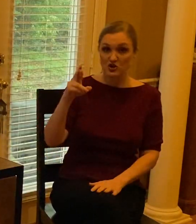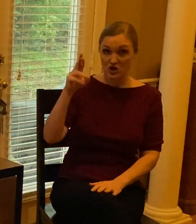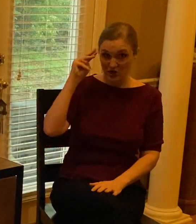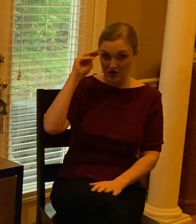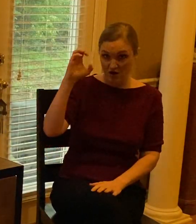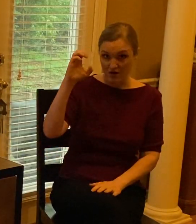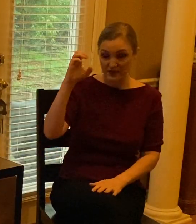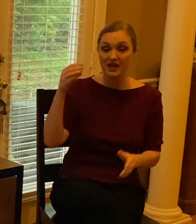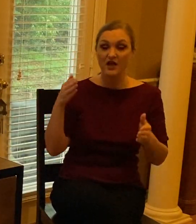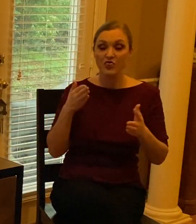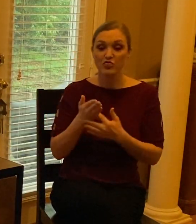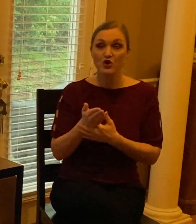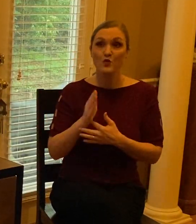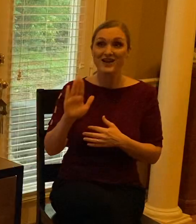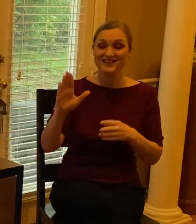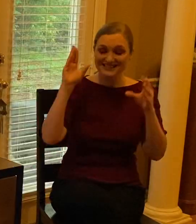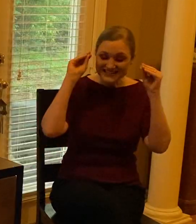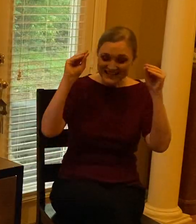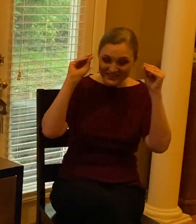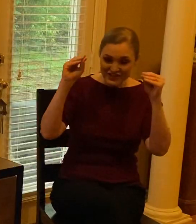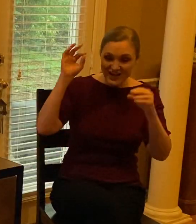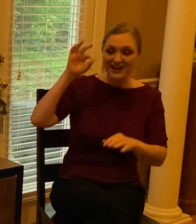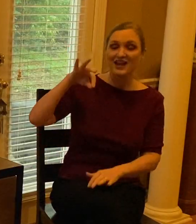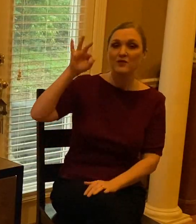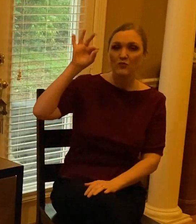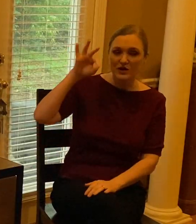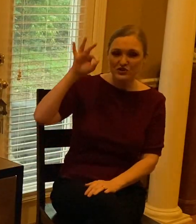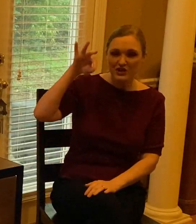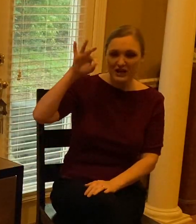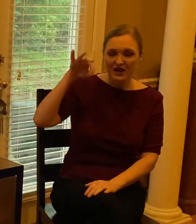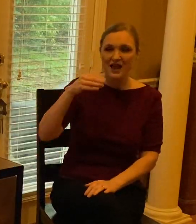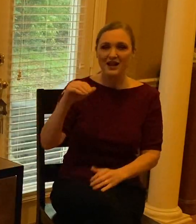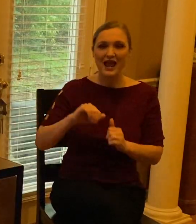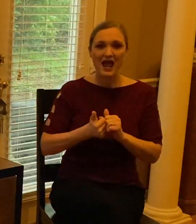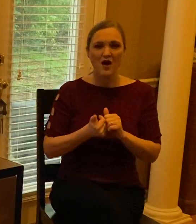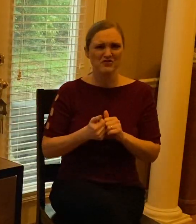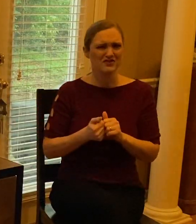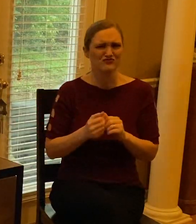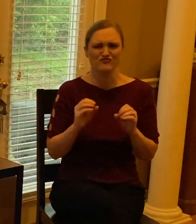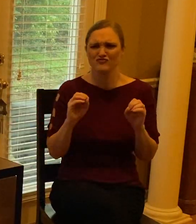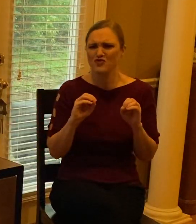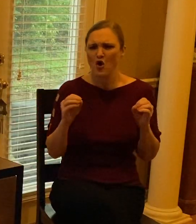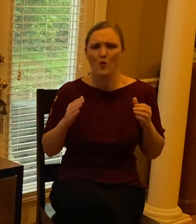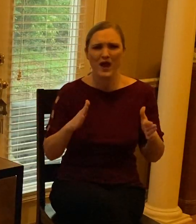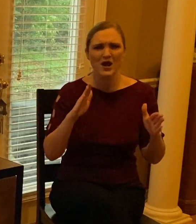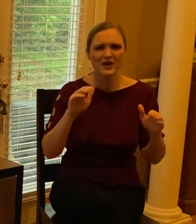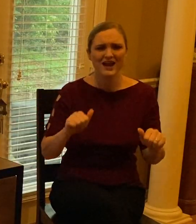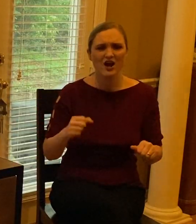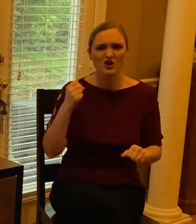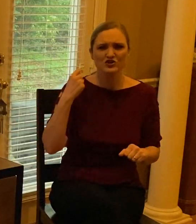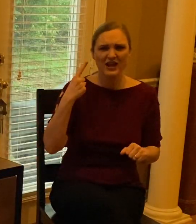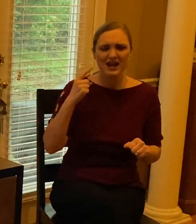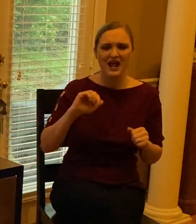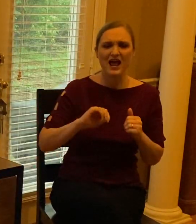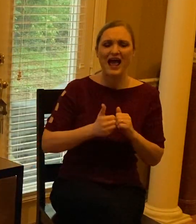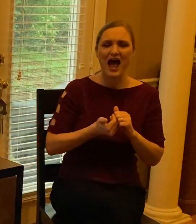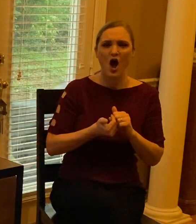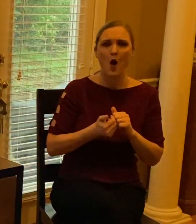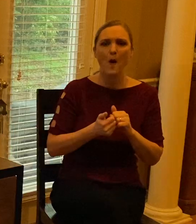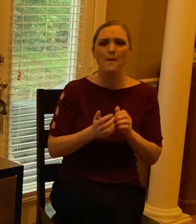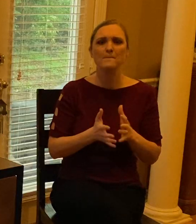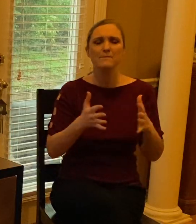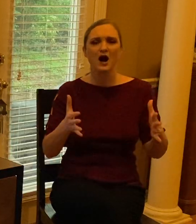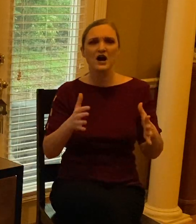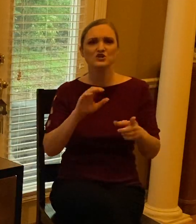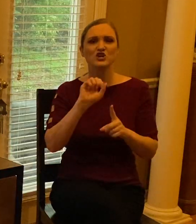Conley, through his teaching, through his preaching, and how there's no way we will ever know the full impact that he had on